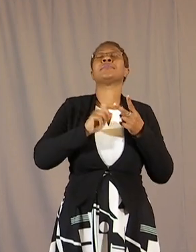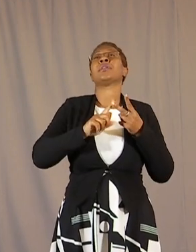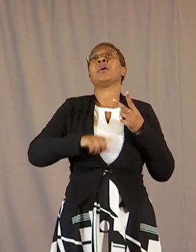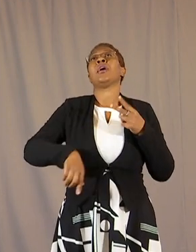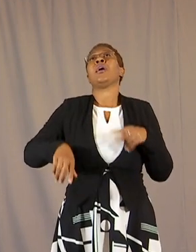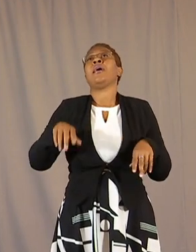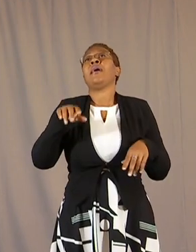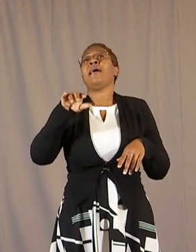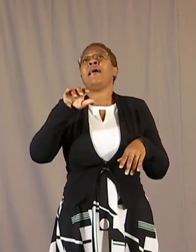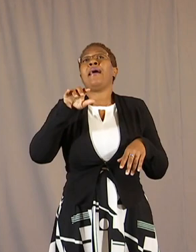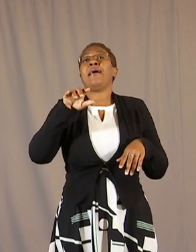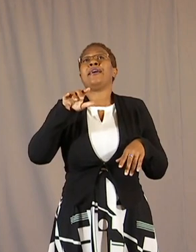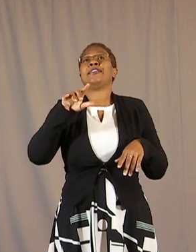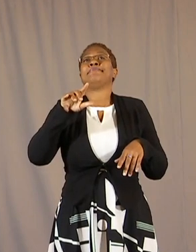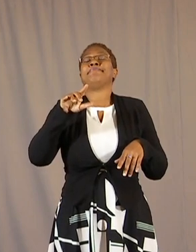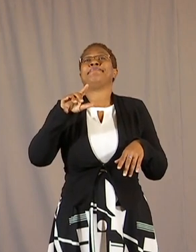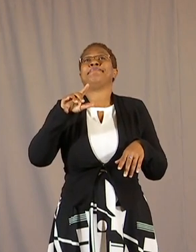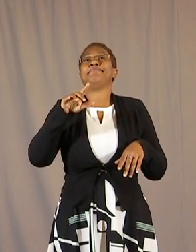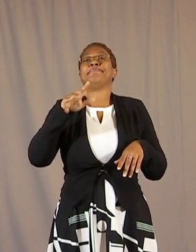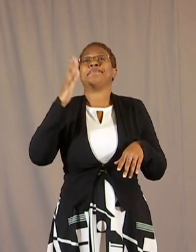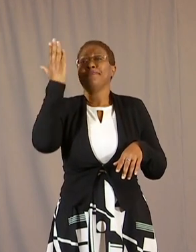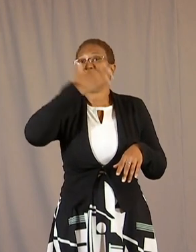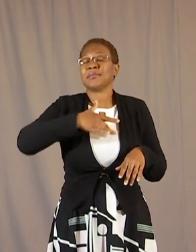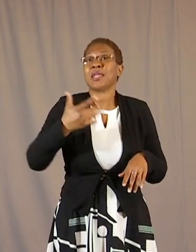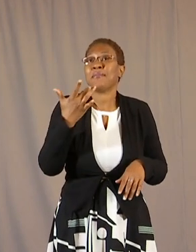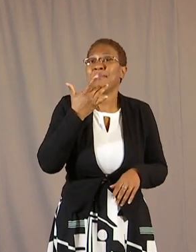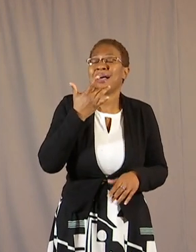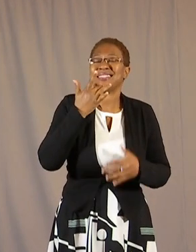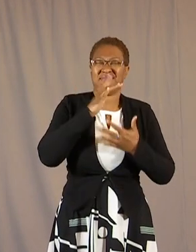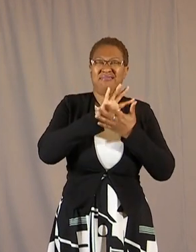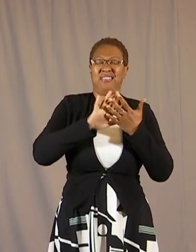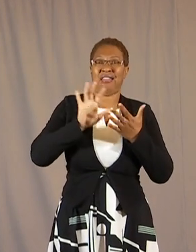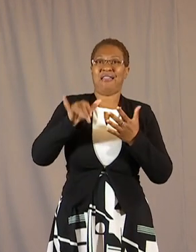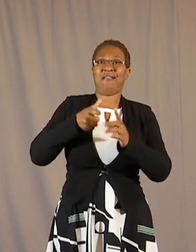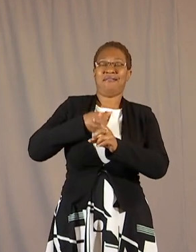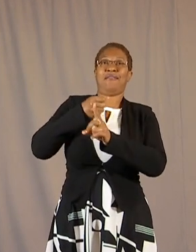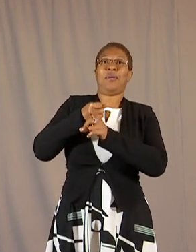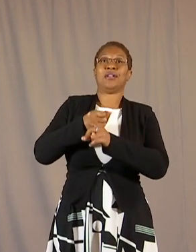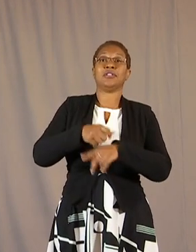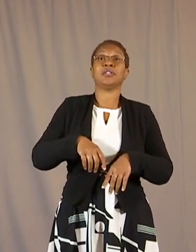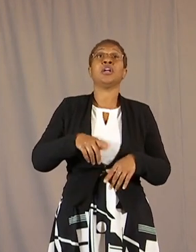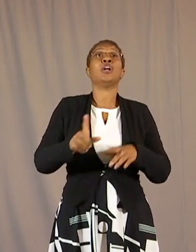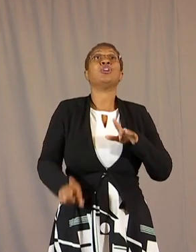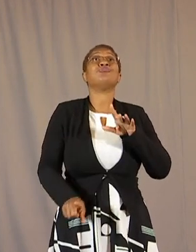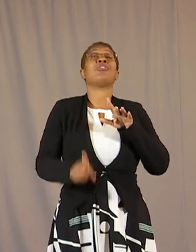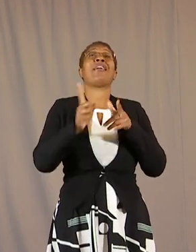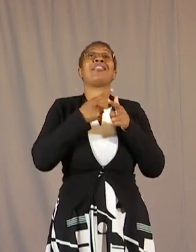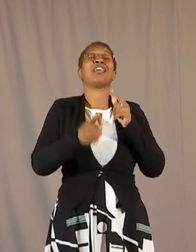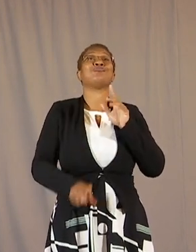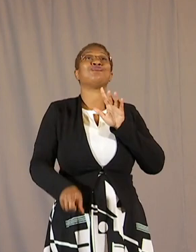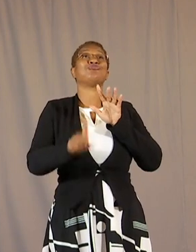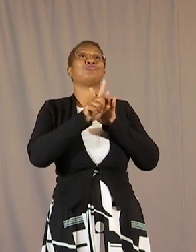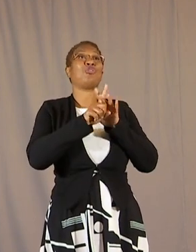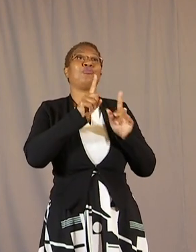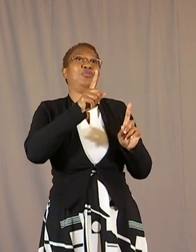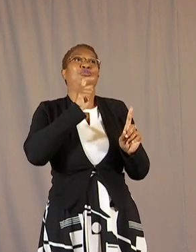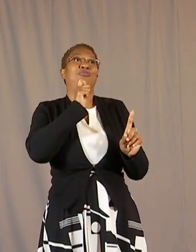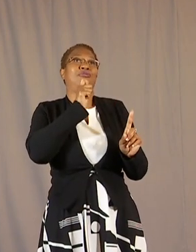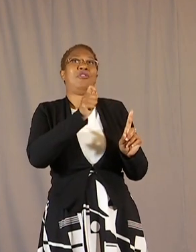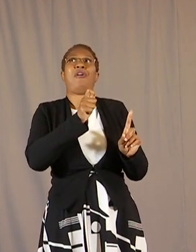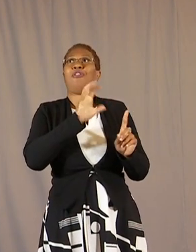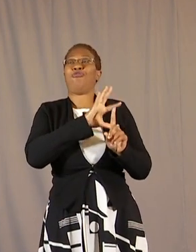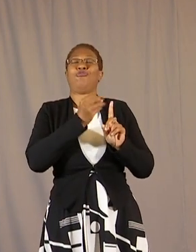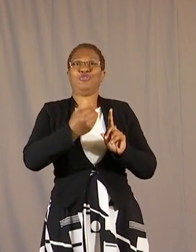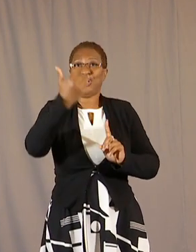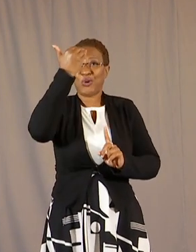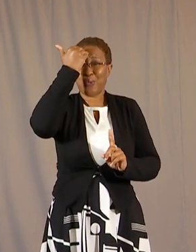bias. But not showing up in a space where people are culturally competent, you know, also discourages people from services.